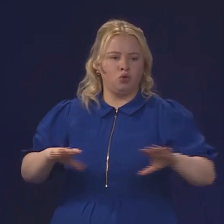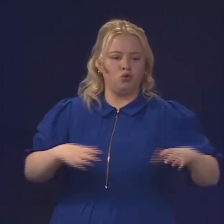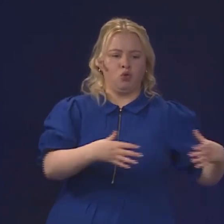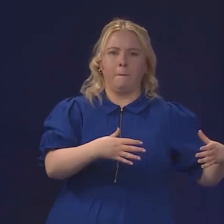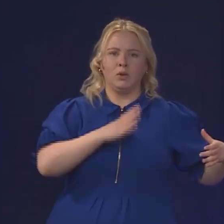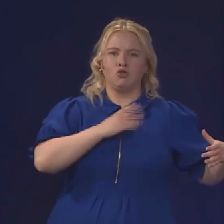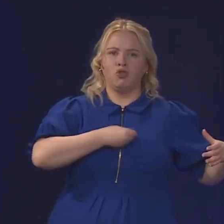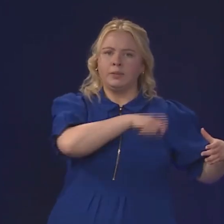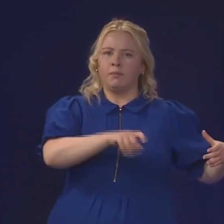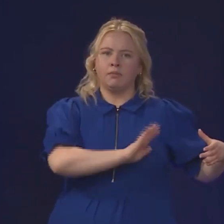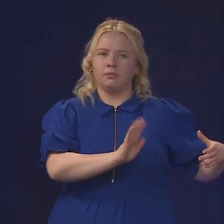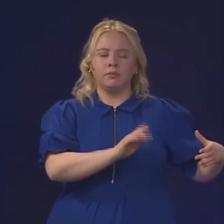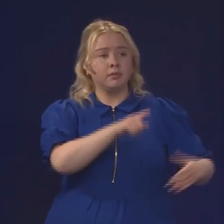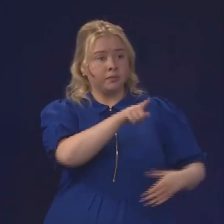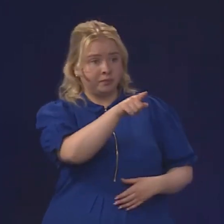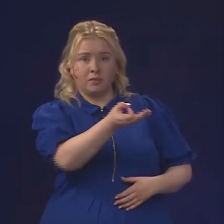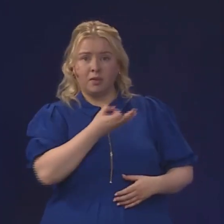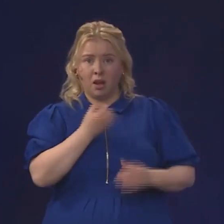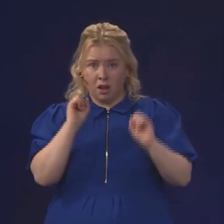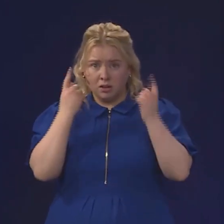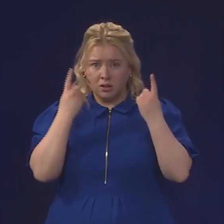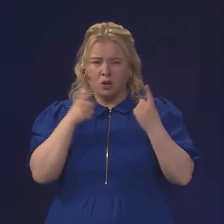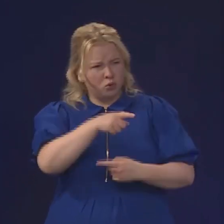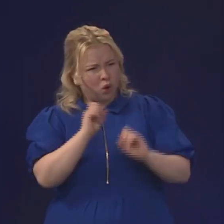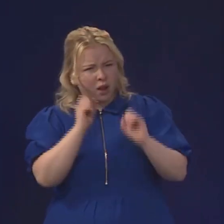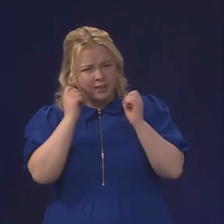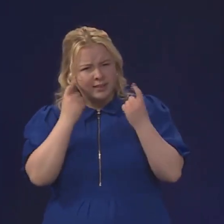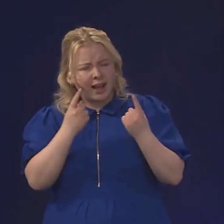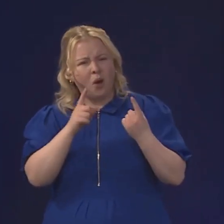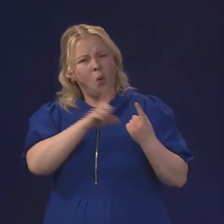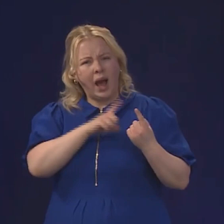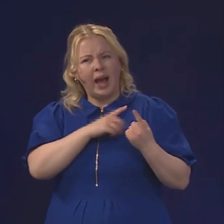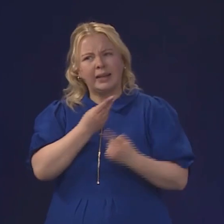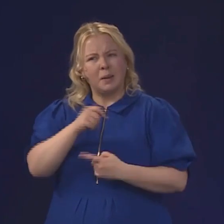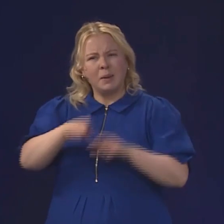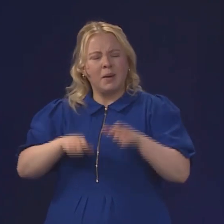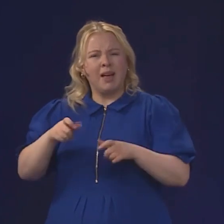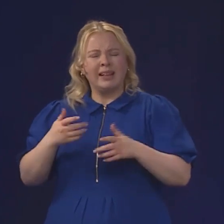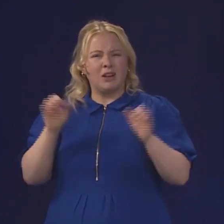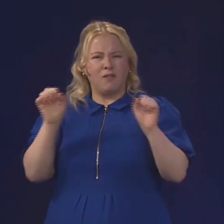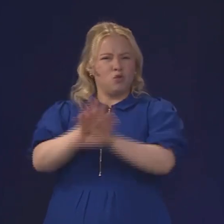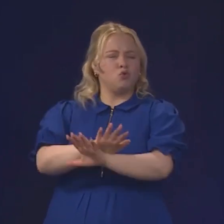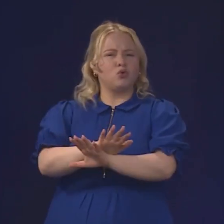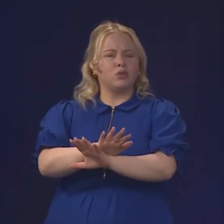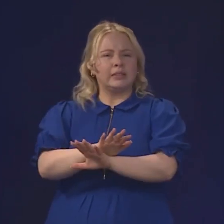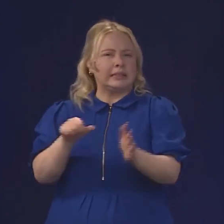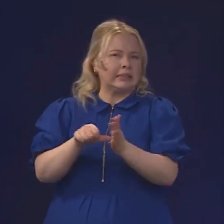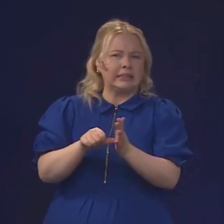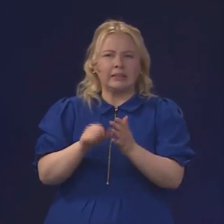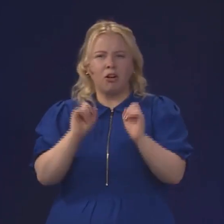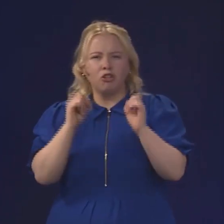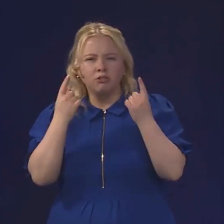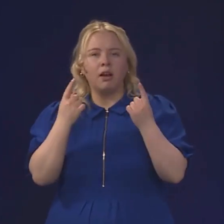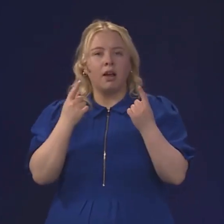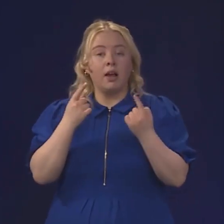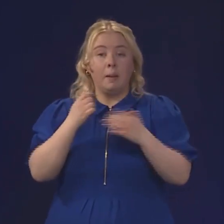I totally understand that, but do you understand why some people are struggling with it? That basically the